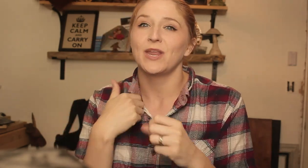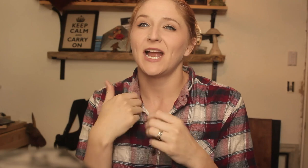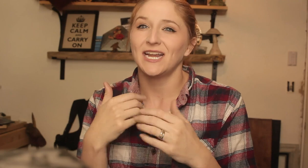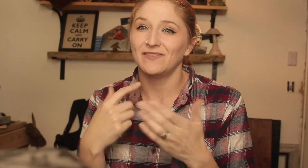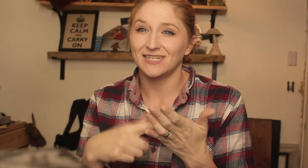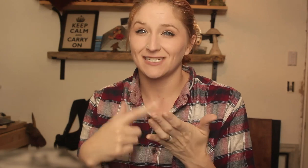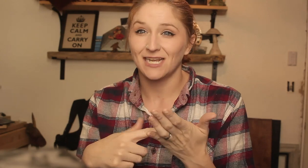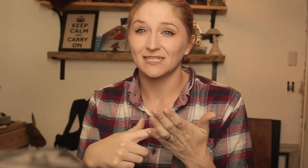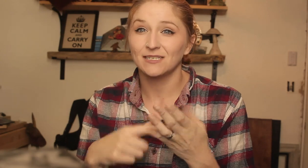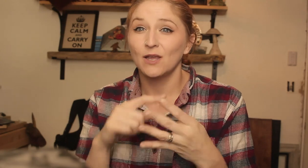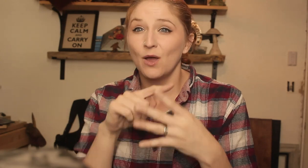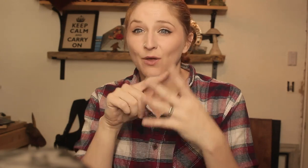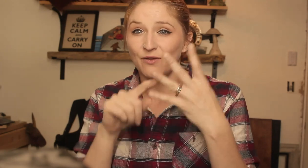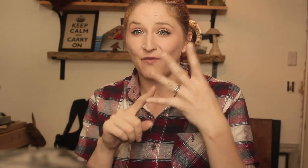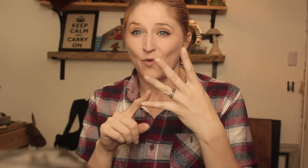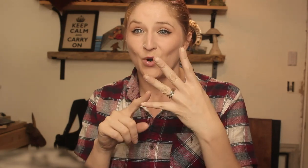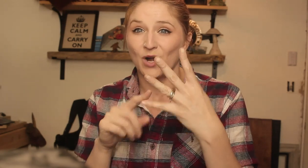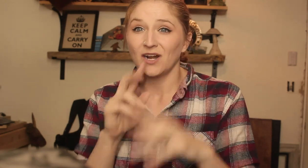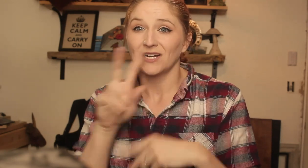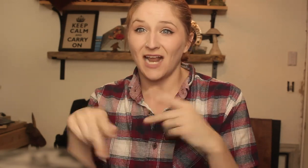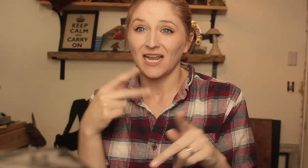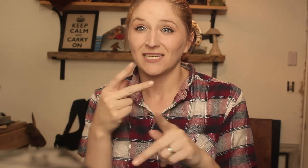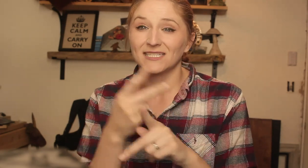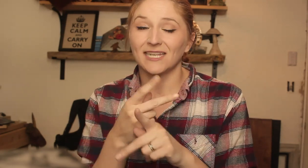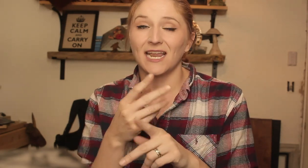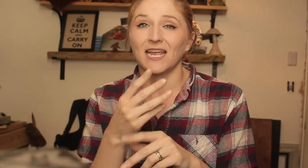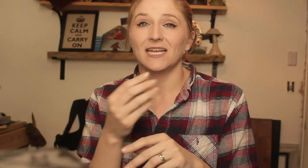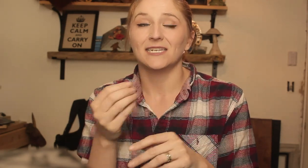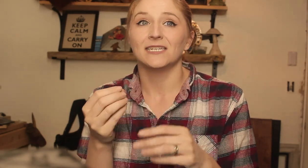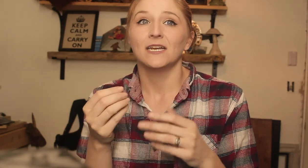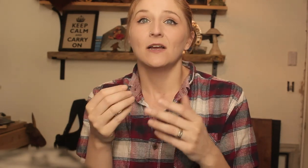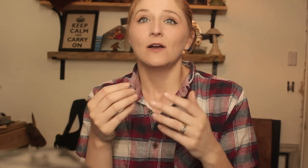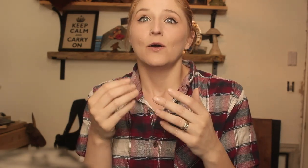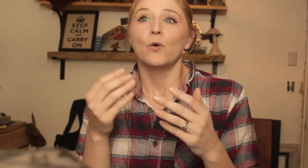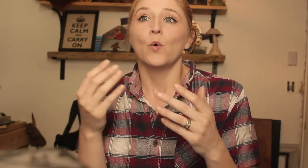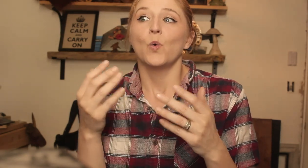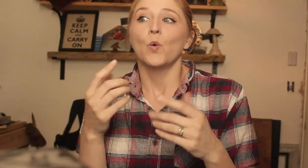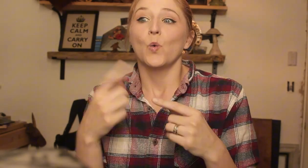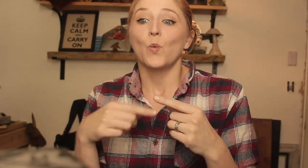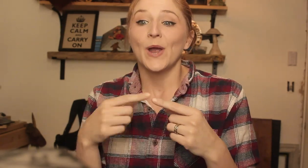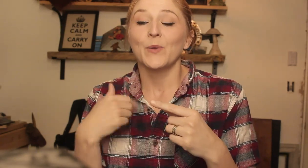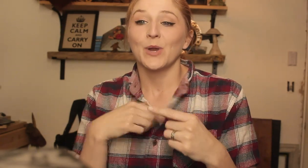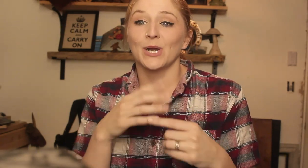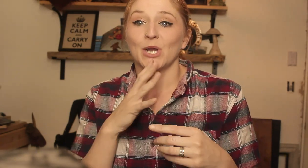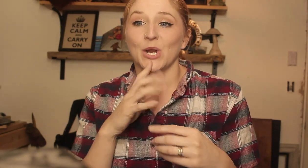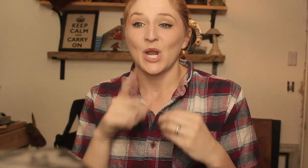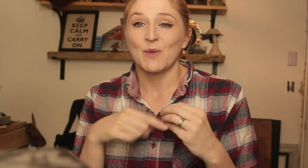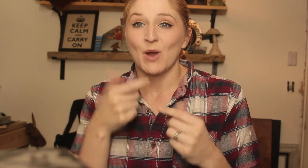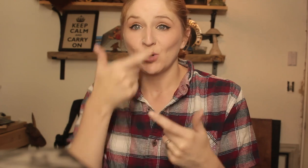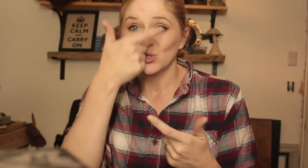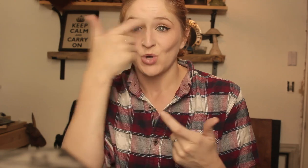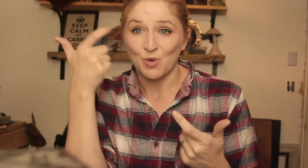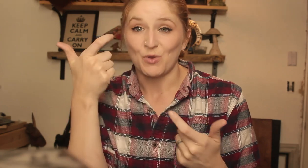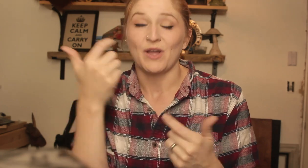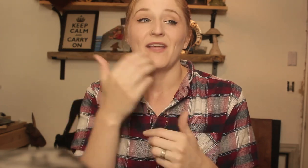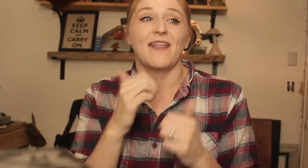kind of discuss the 4 kinds. And when we are talking about trauma and